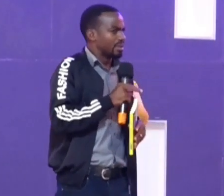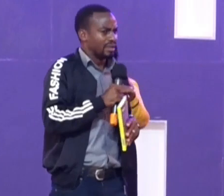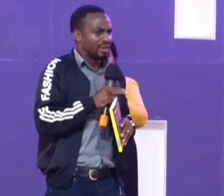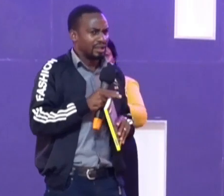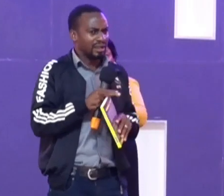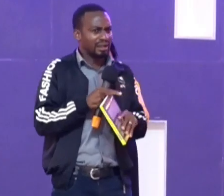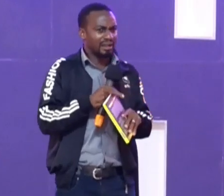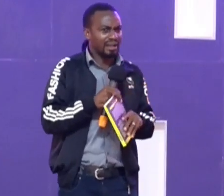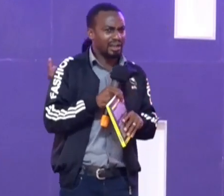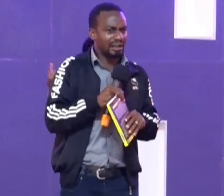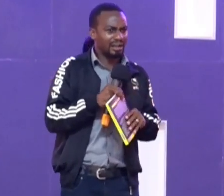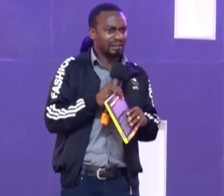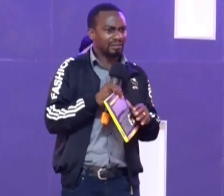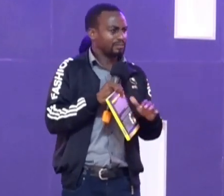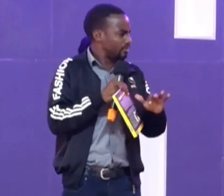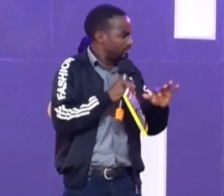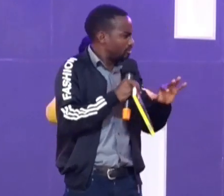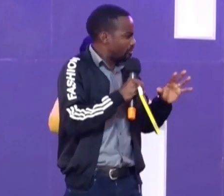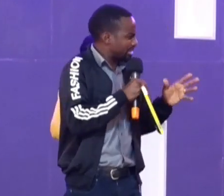for that conference?